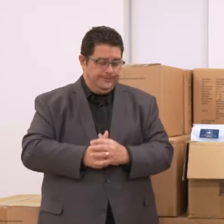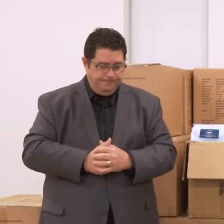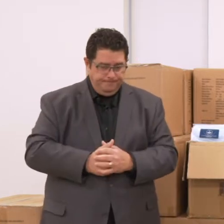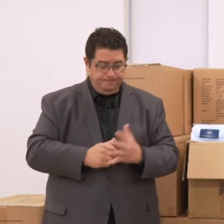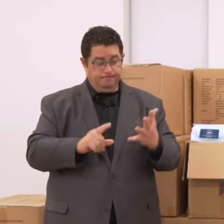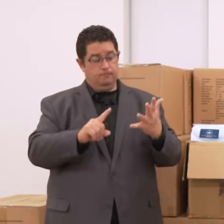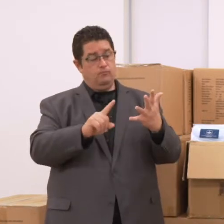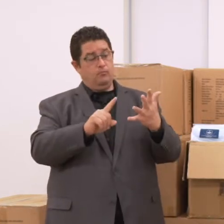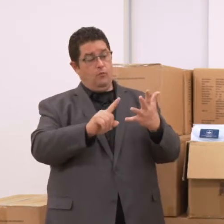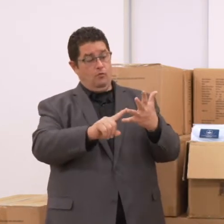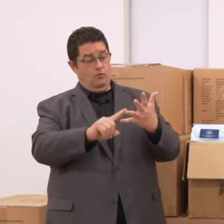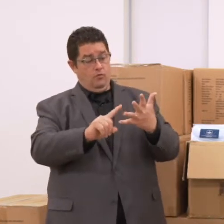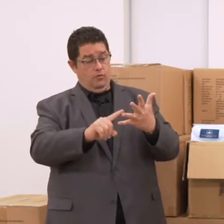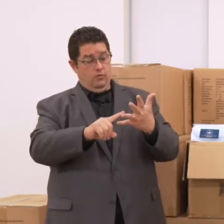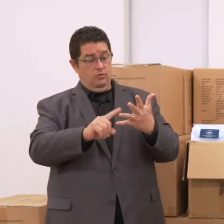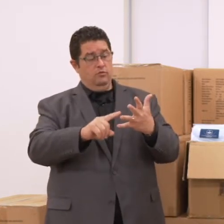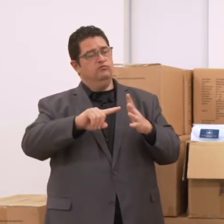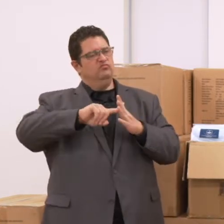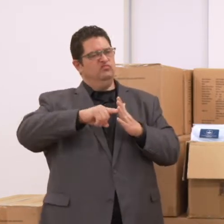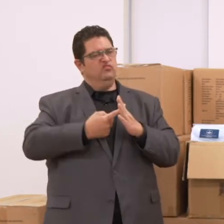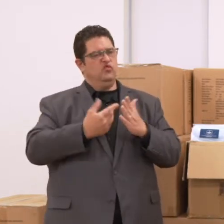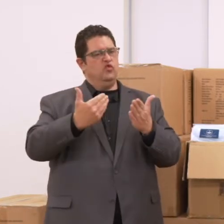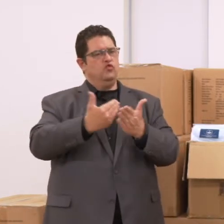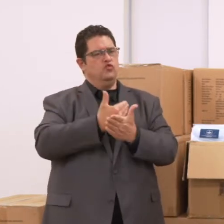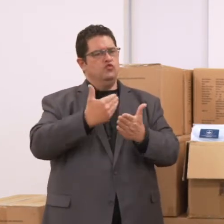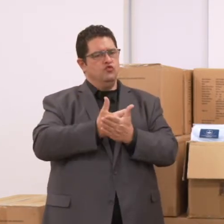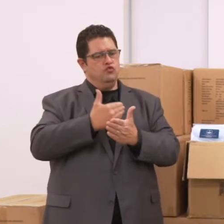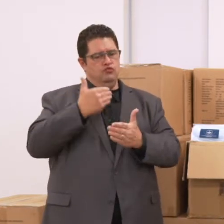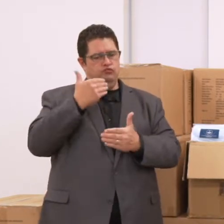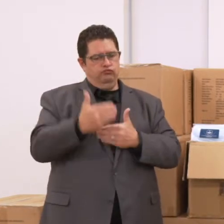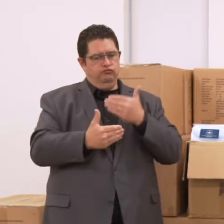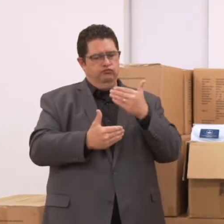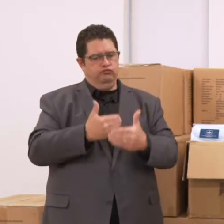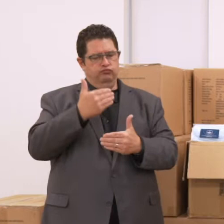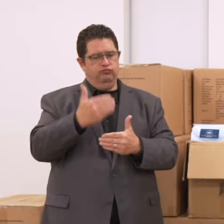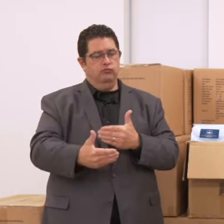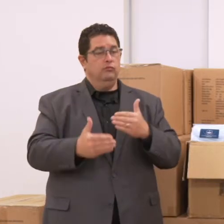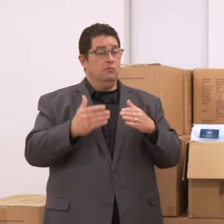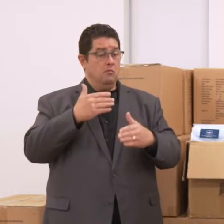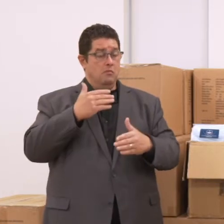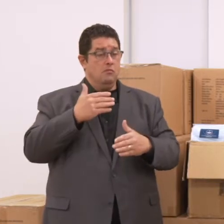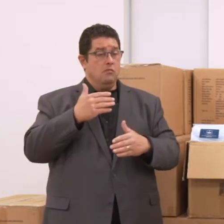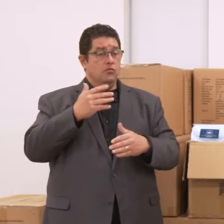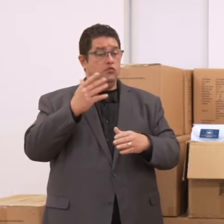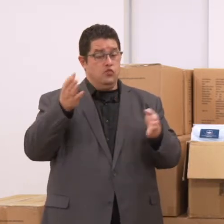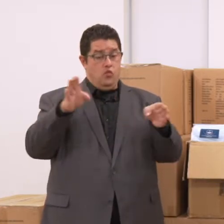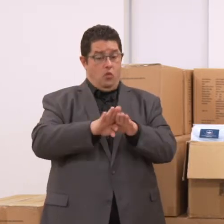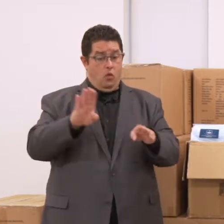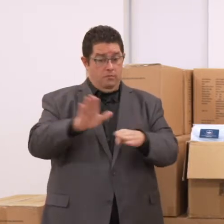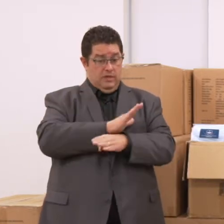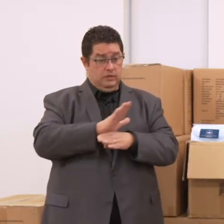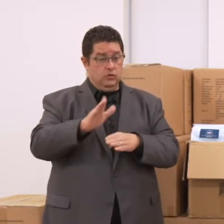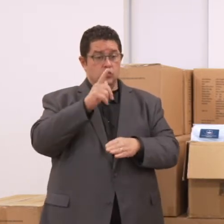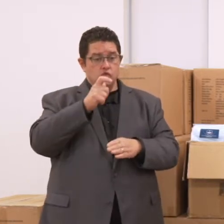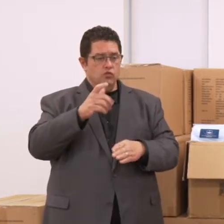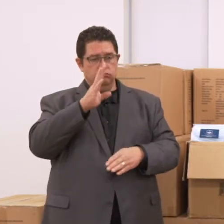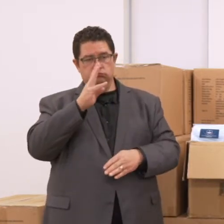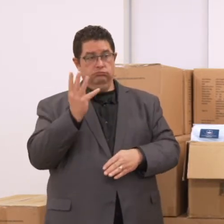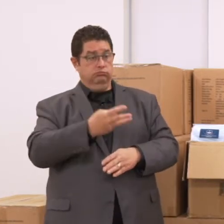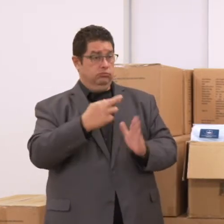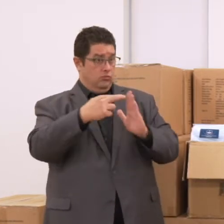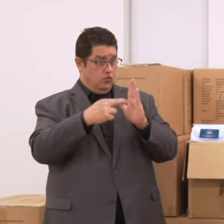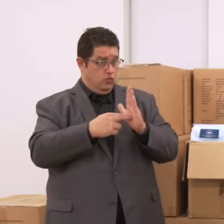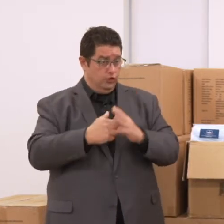Fourth, we will be initiating a new graduated process for closing businesses that do not comply with our health